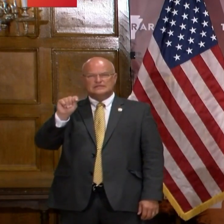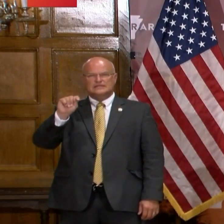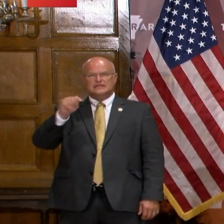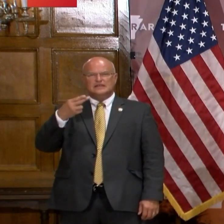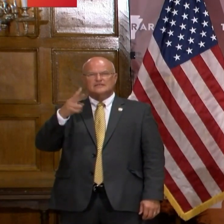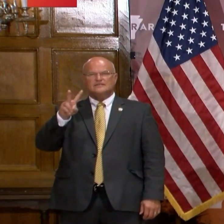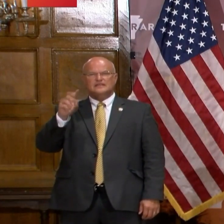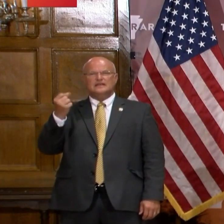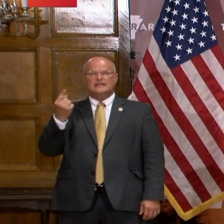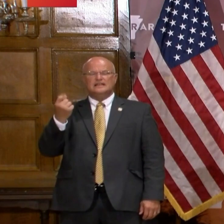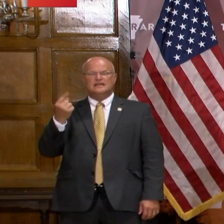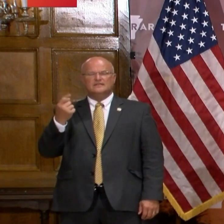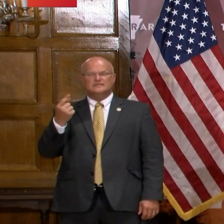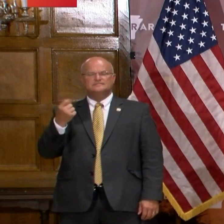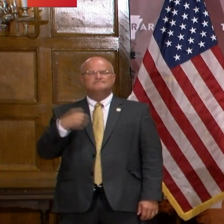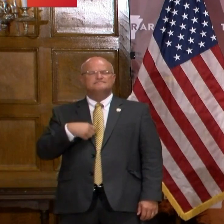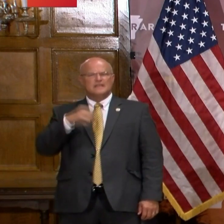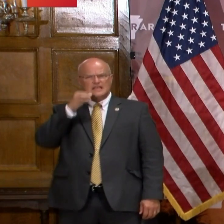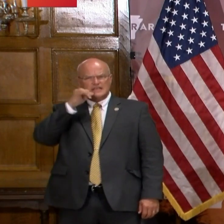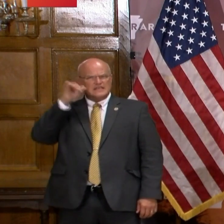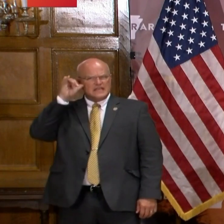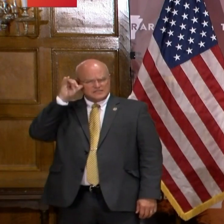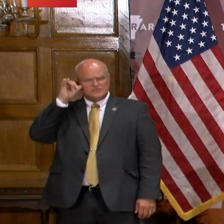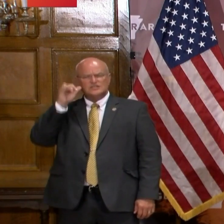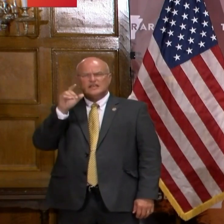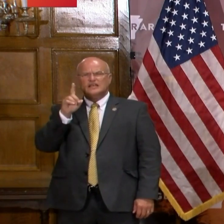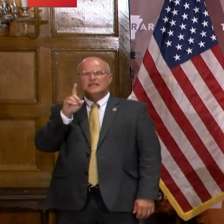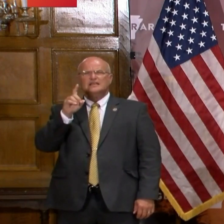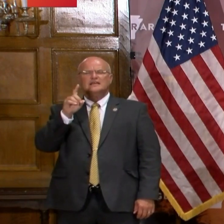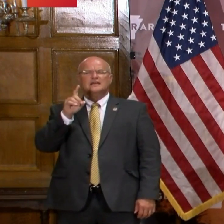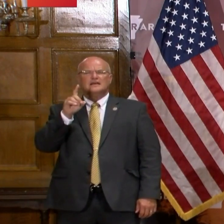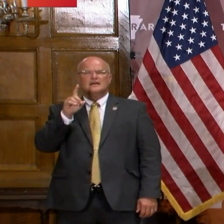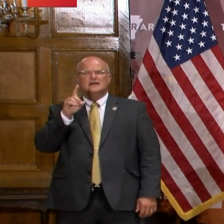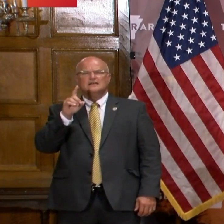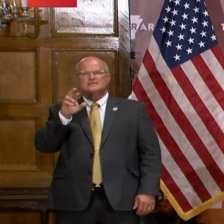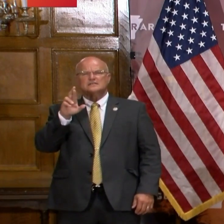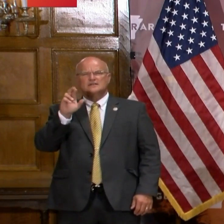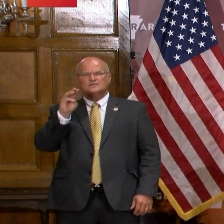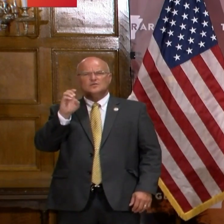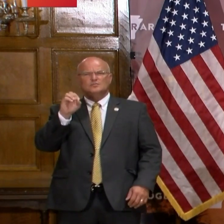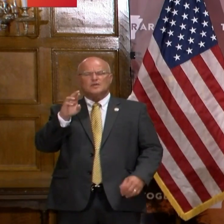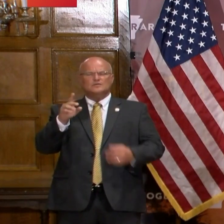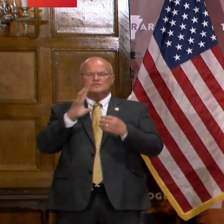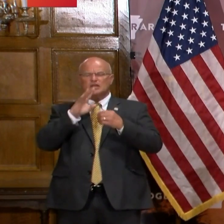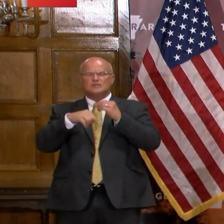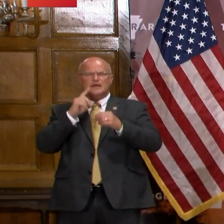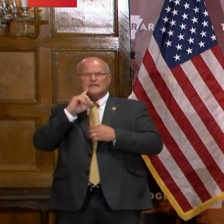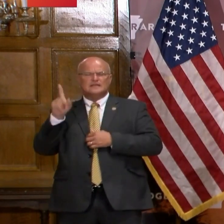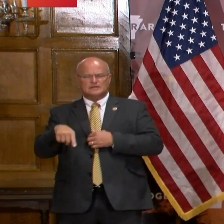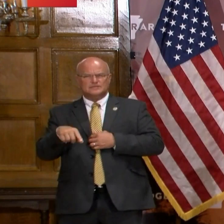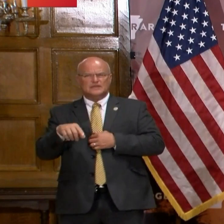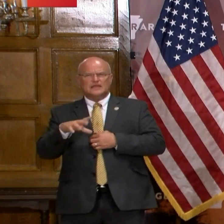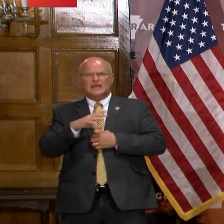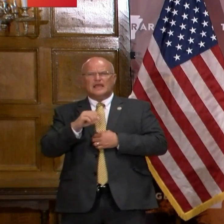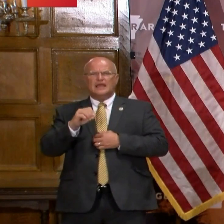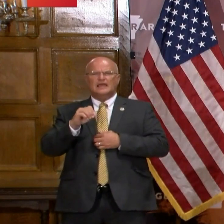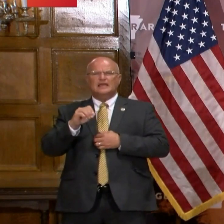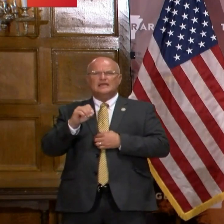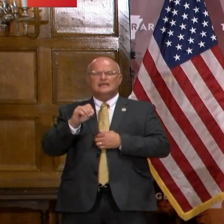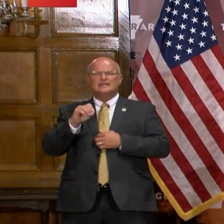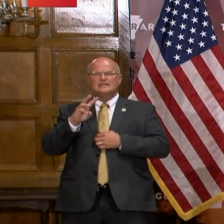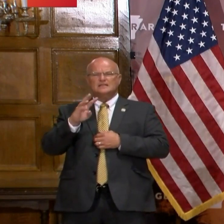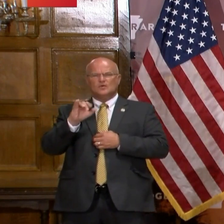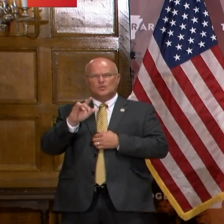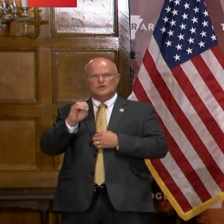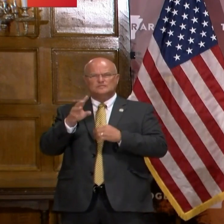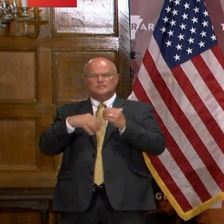Yesterday, Dr. Romero got a tough time from some lawmakers over mandates, and then today, Ms. Williams got some tough